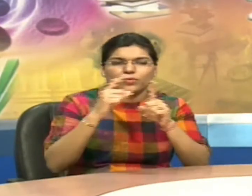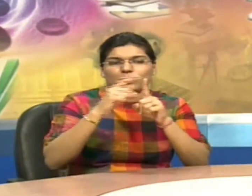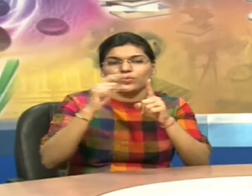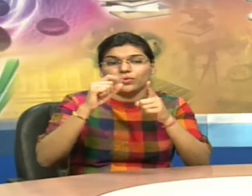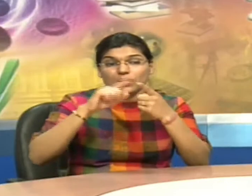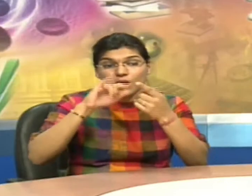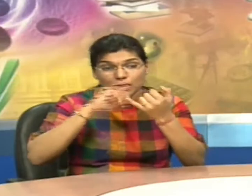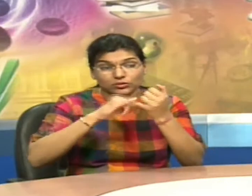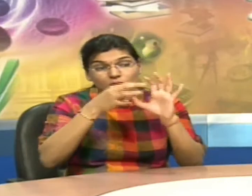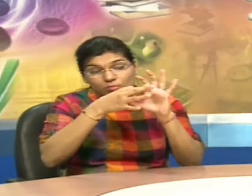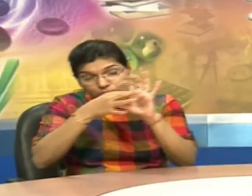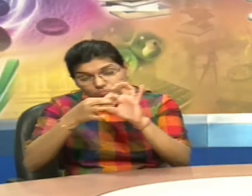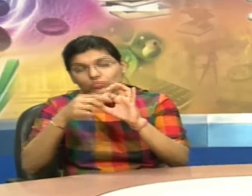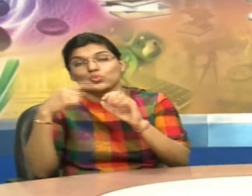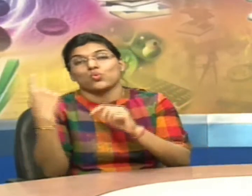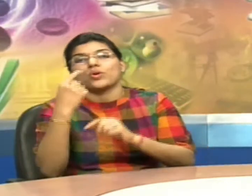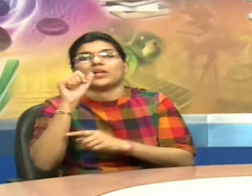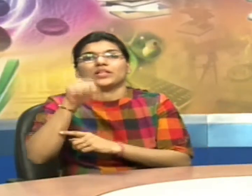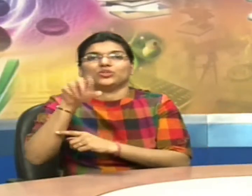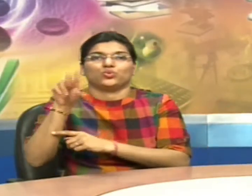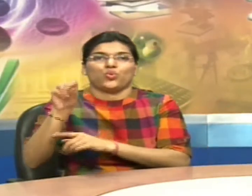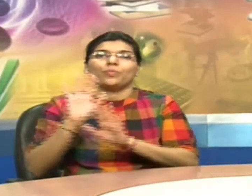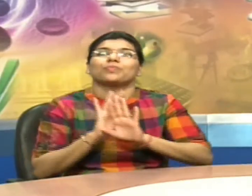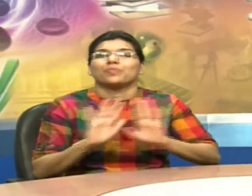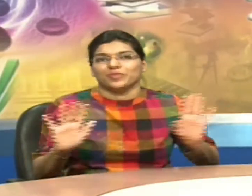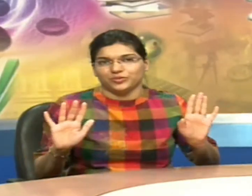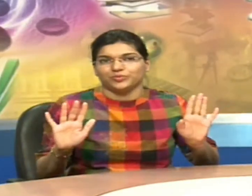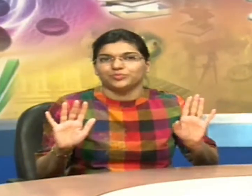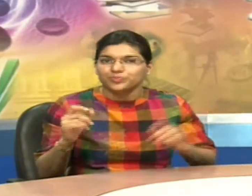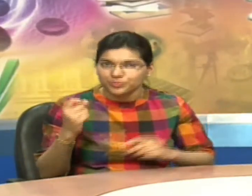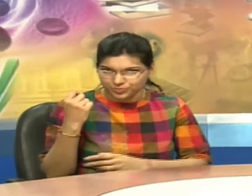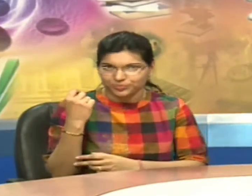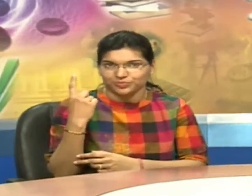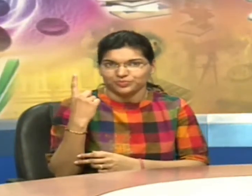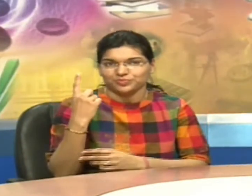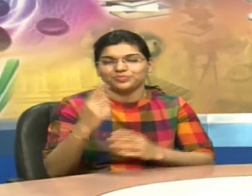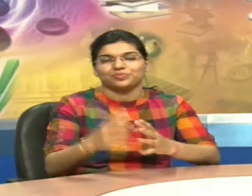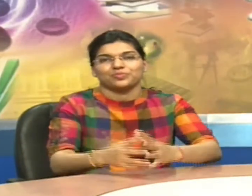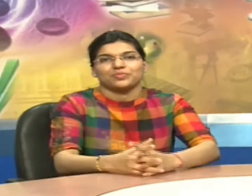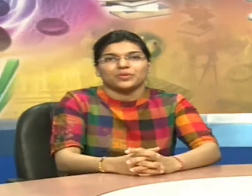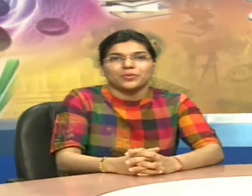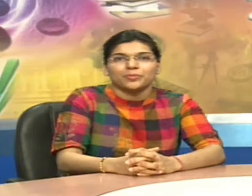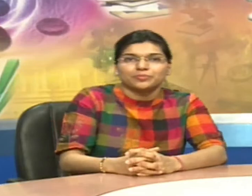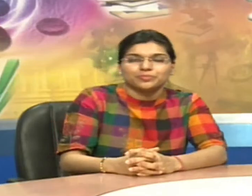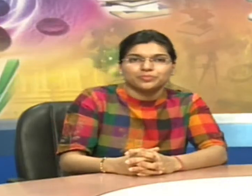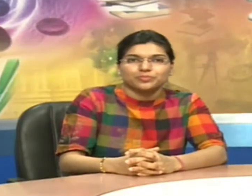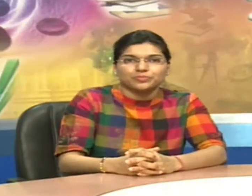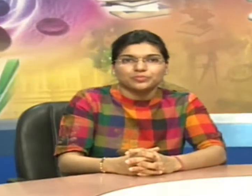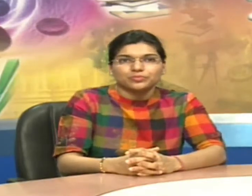There are questions of do, does, is, am, are. You should answer it simply.